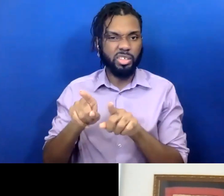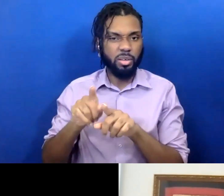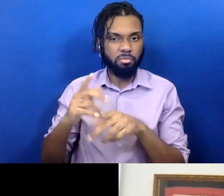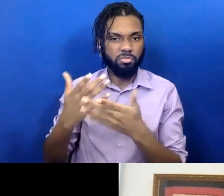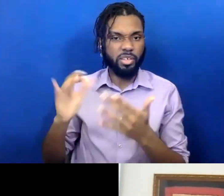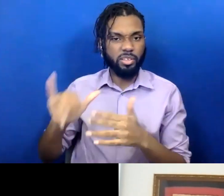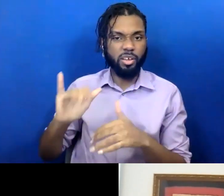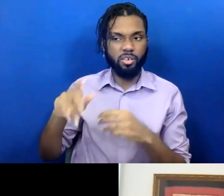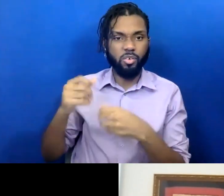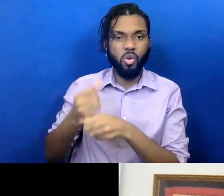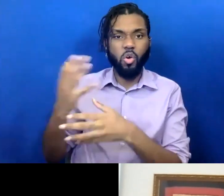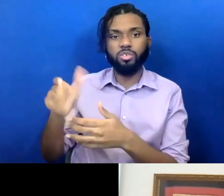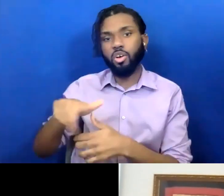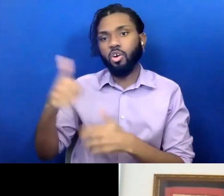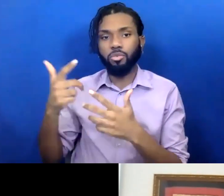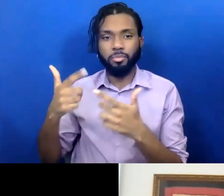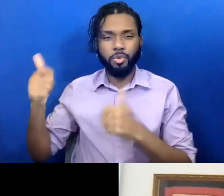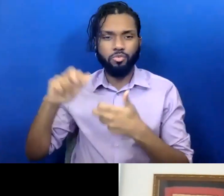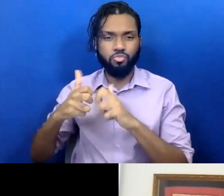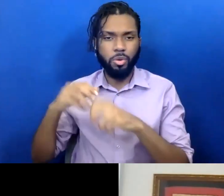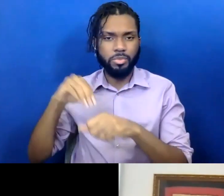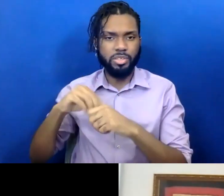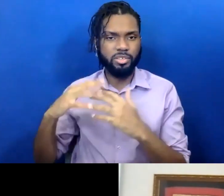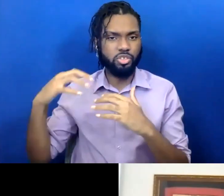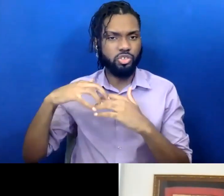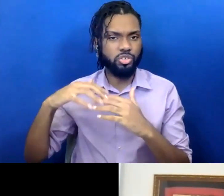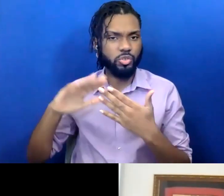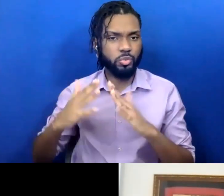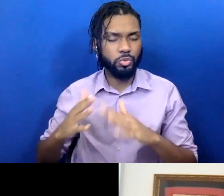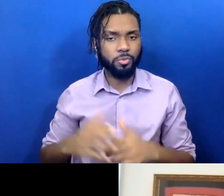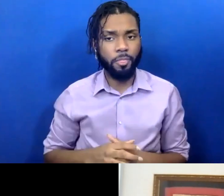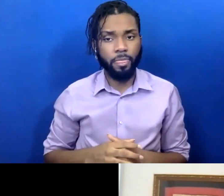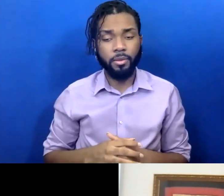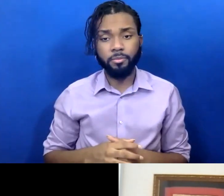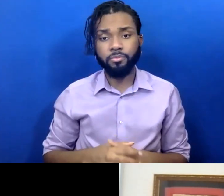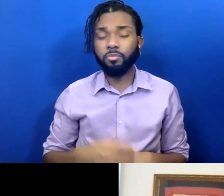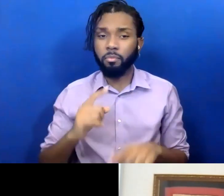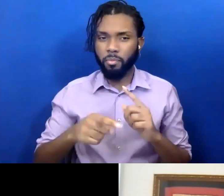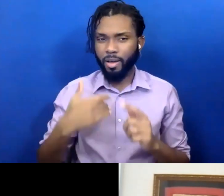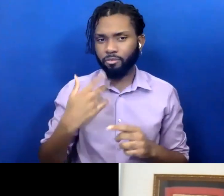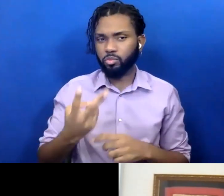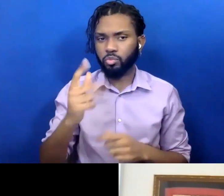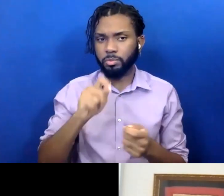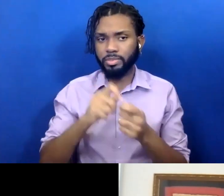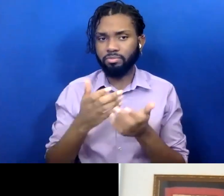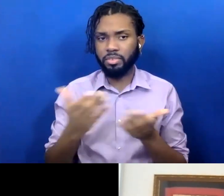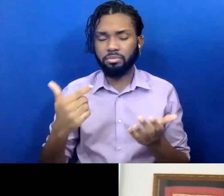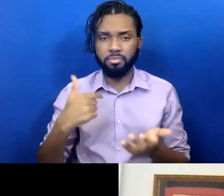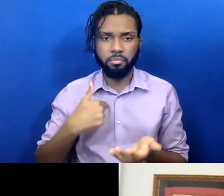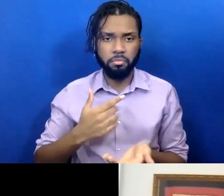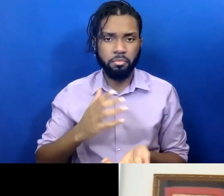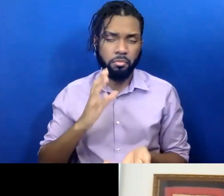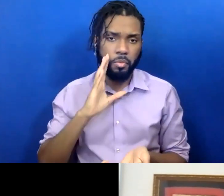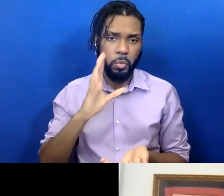those broader issues in Indigenous communities. The well, there really are two specific things that I think I would